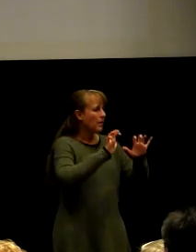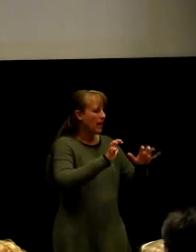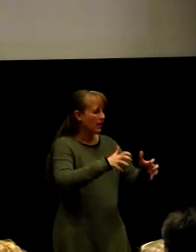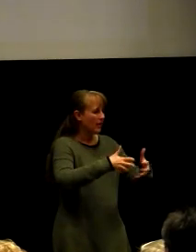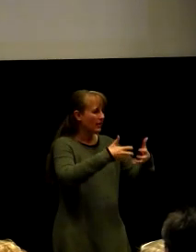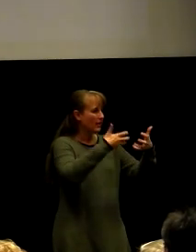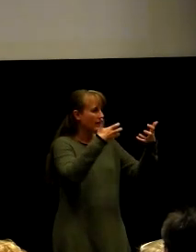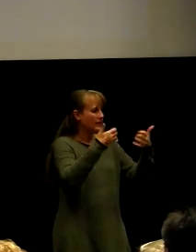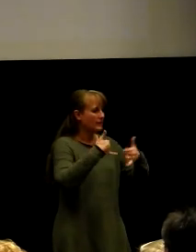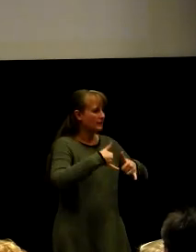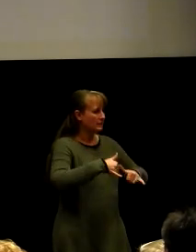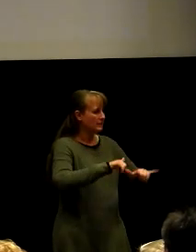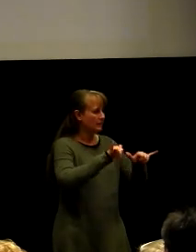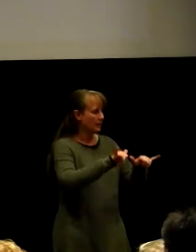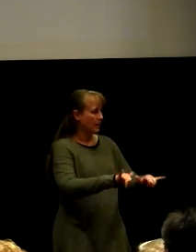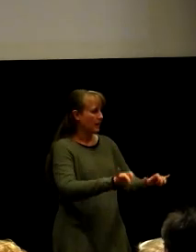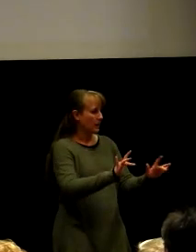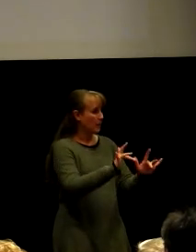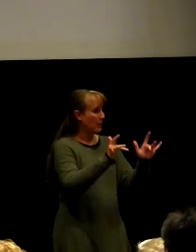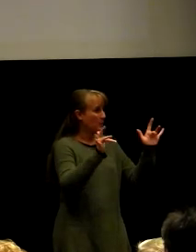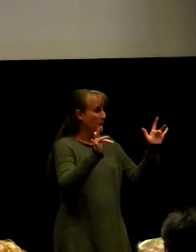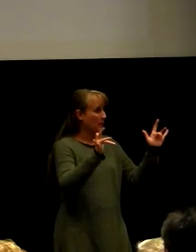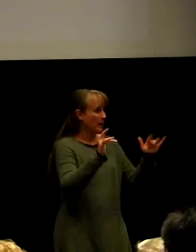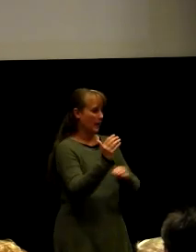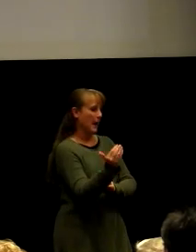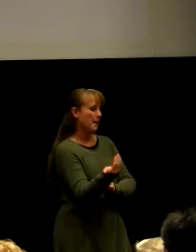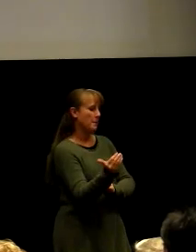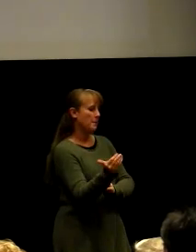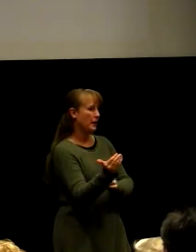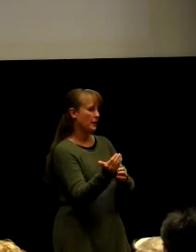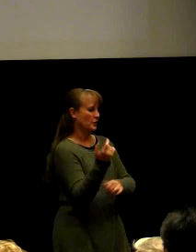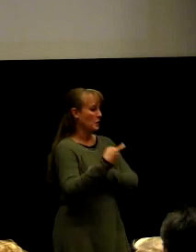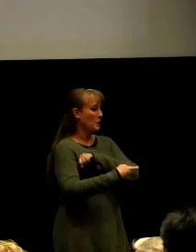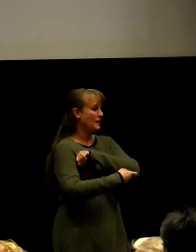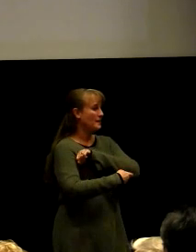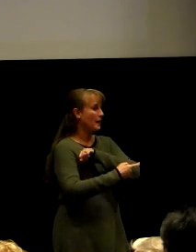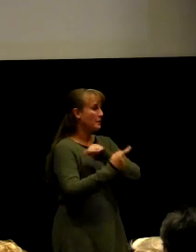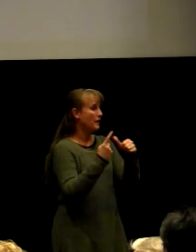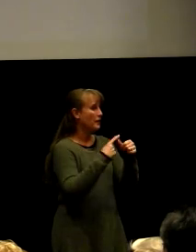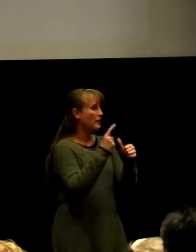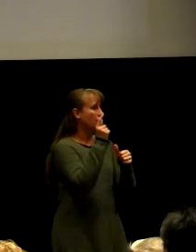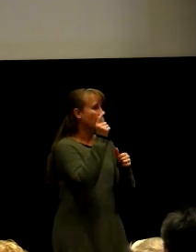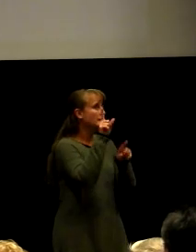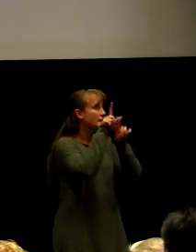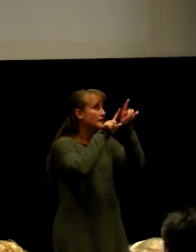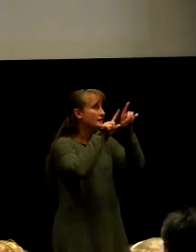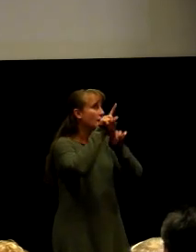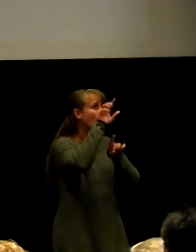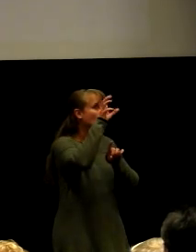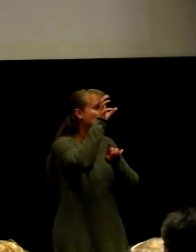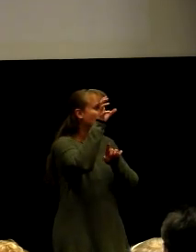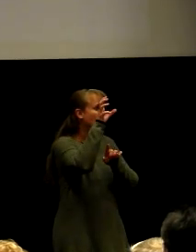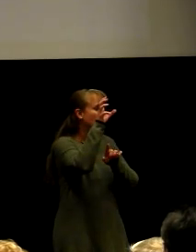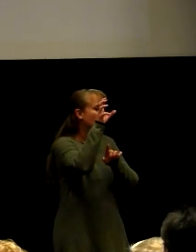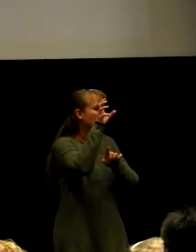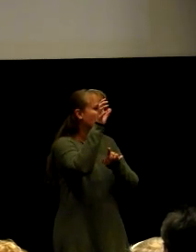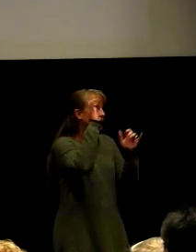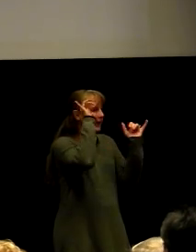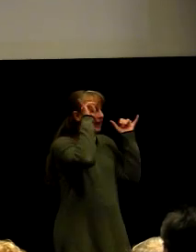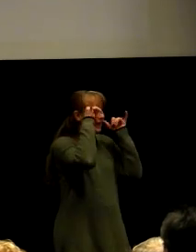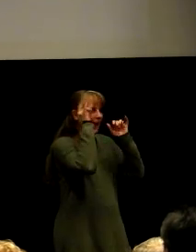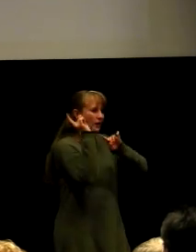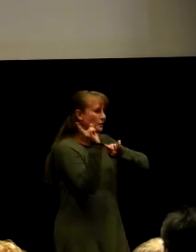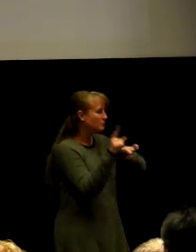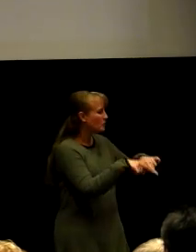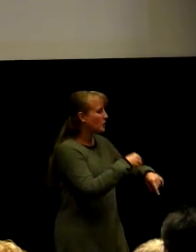and brimming. Mirror to tempt a first star to a tremor. Cows are going